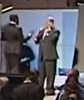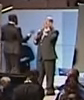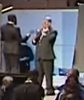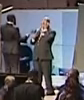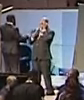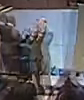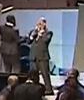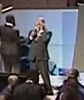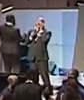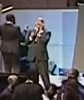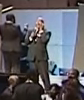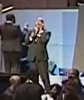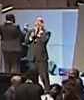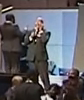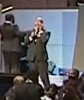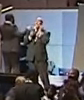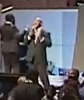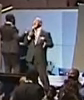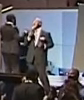soul.